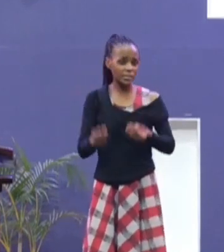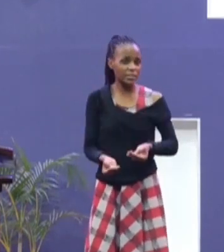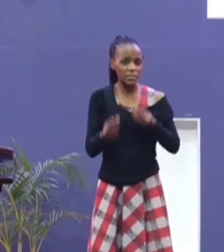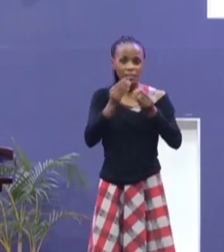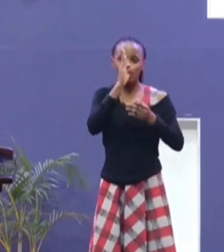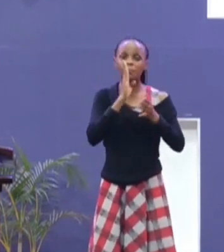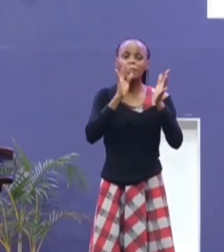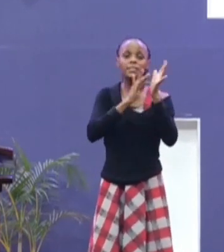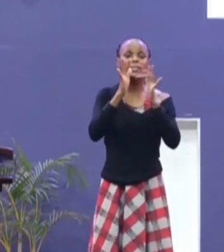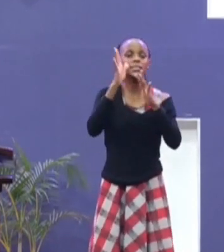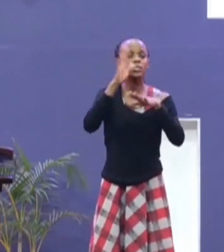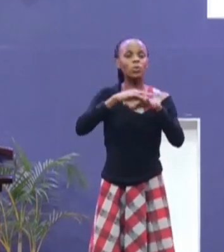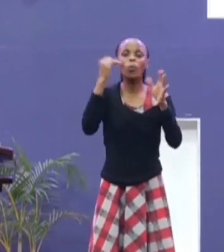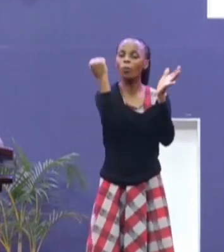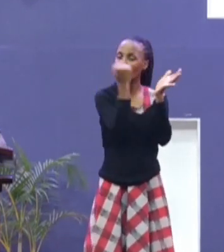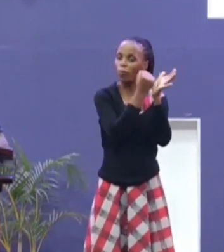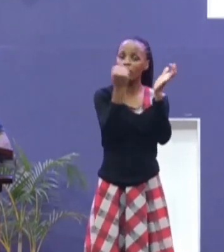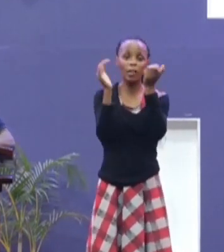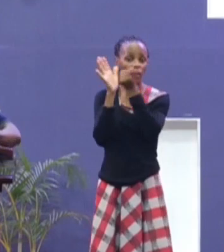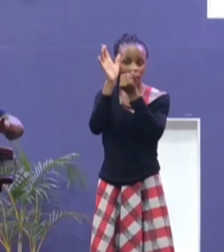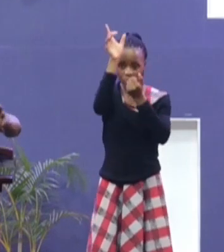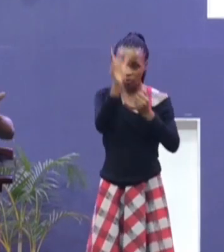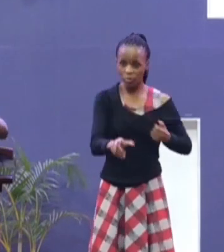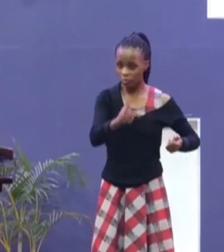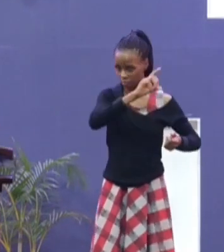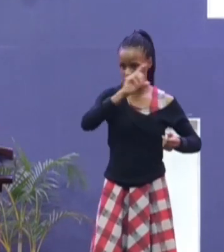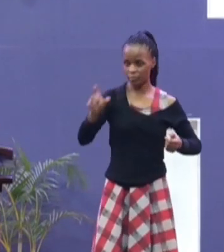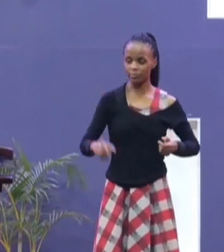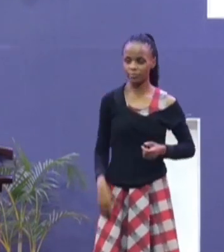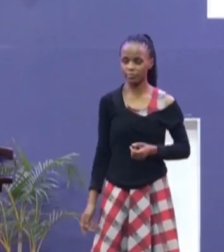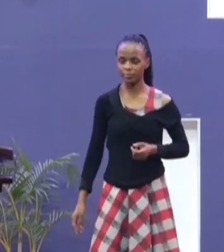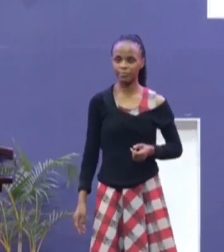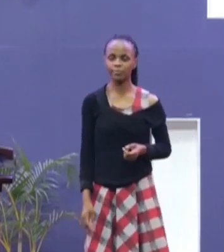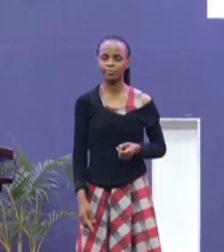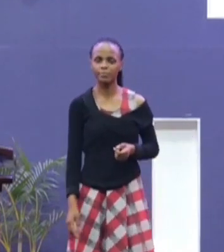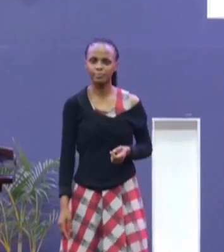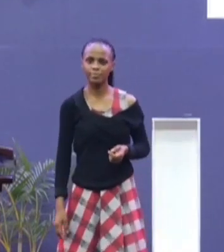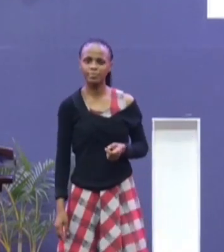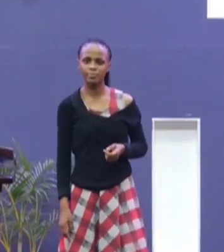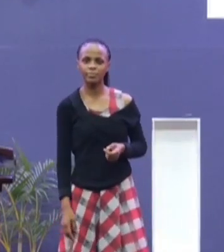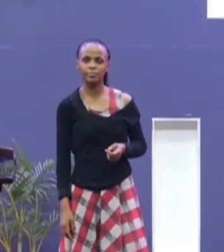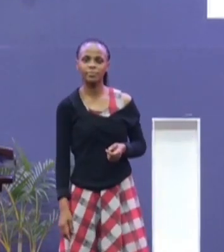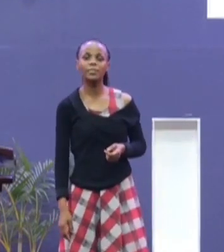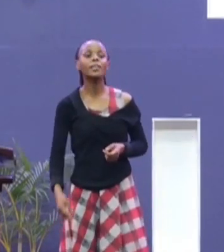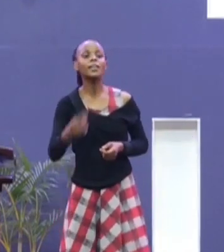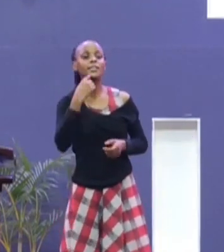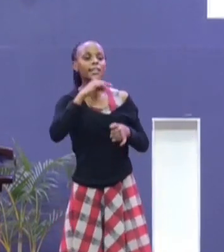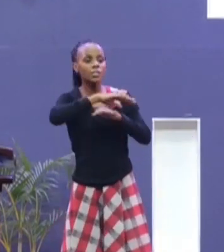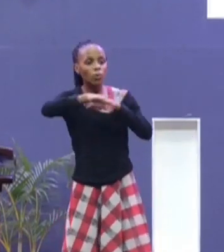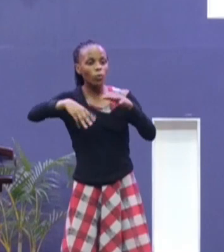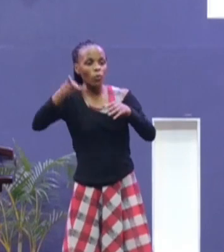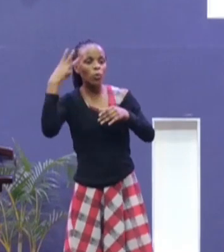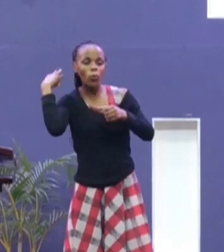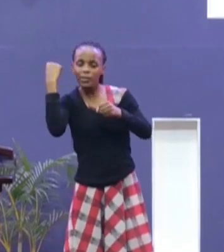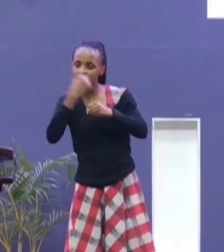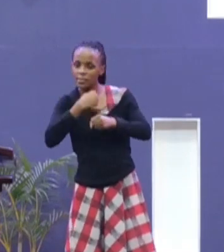cross. Etugamba nti byonna byakolebwa Yesu ku musaalaba. That tells us that everything was done. Etugamba nti buli